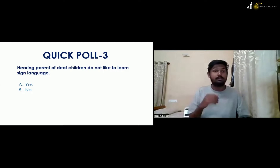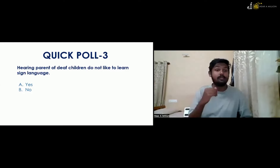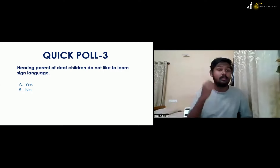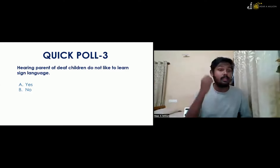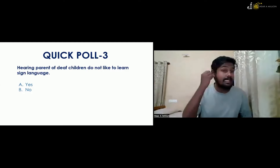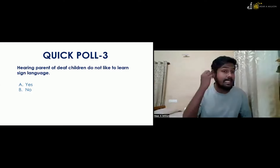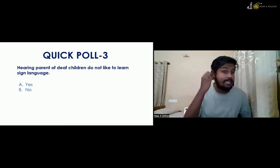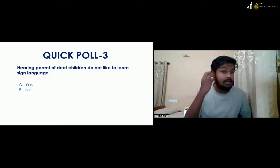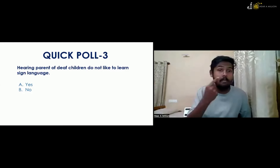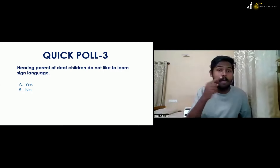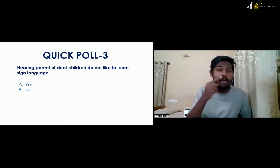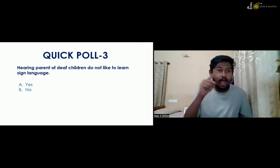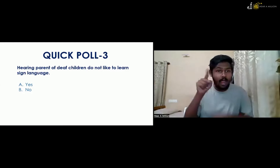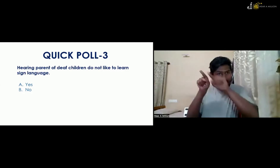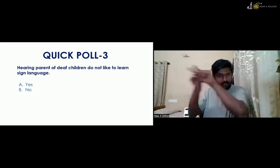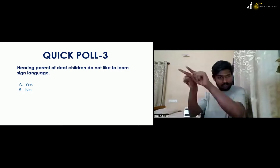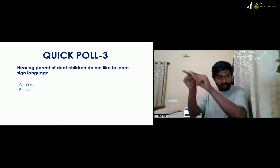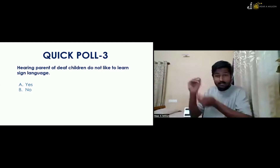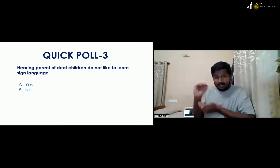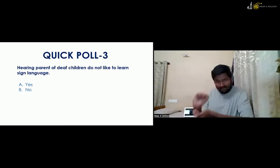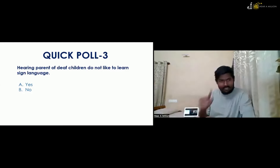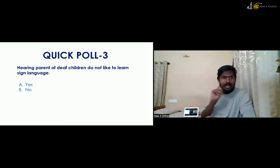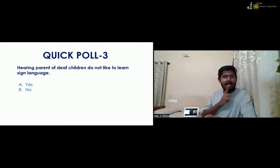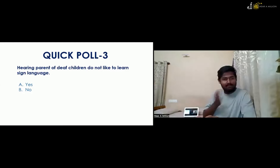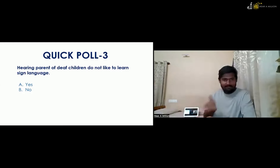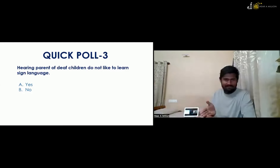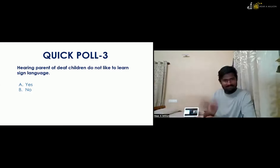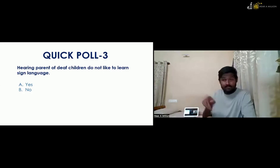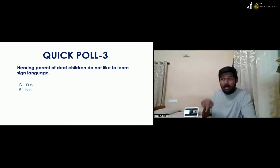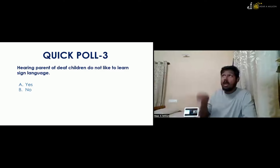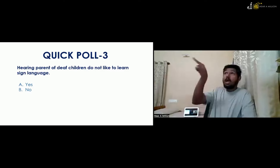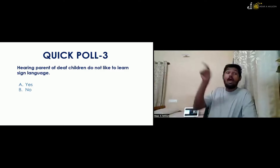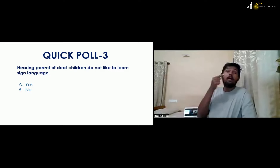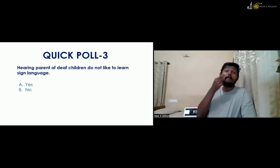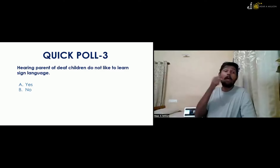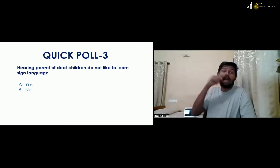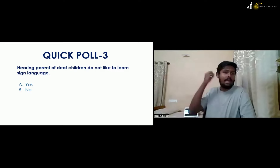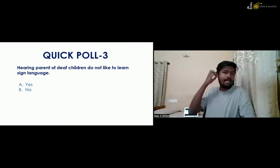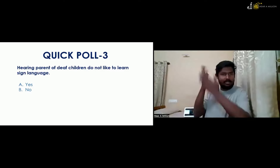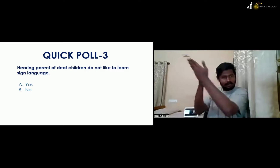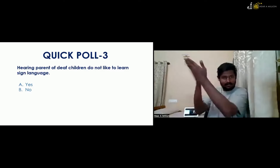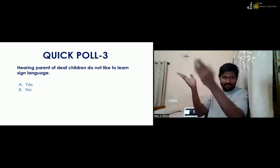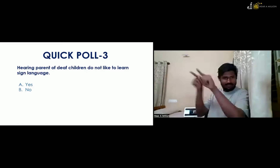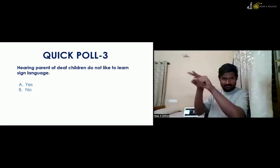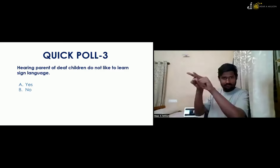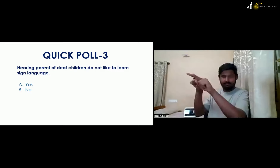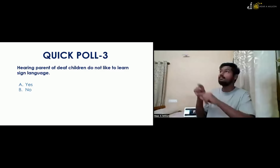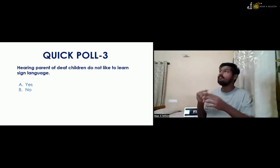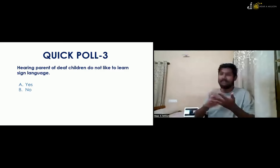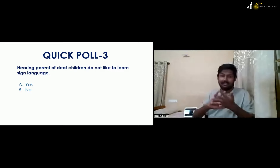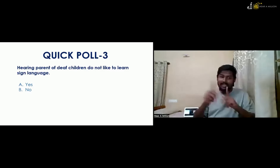explain it once again. The hearing parents of the deaf children,